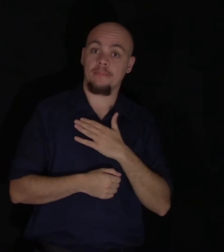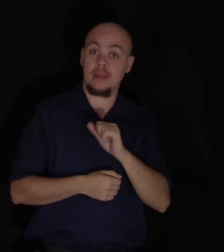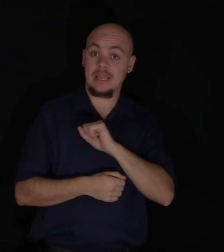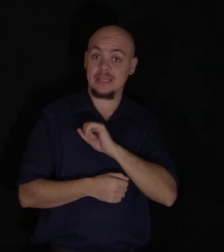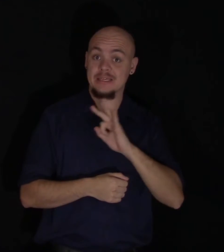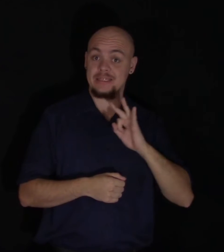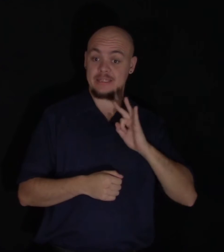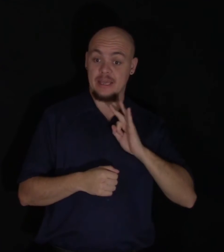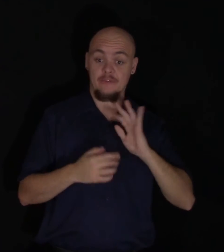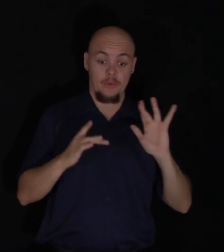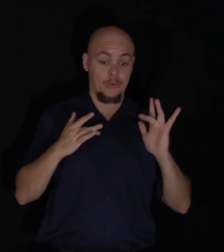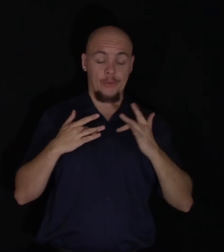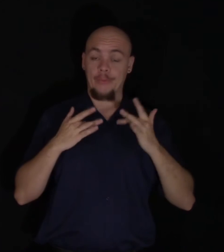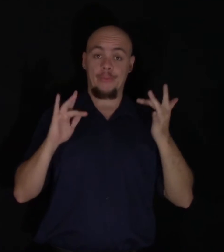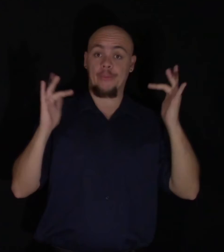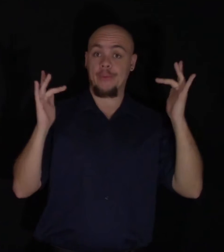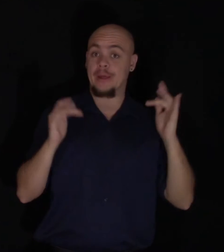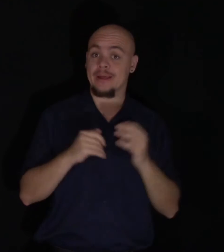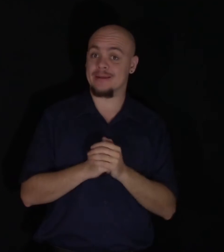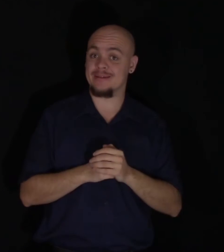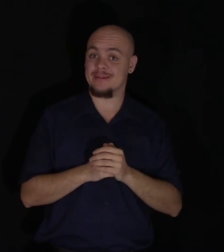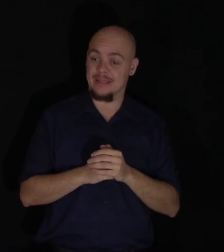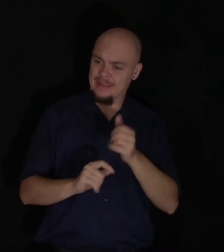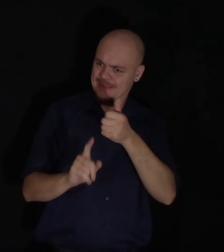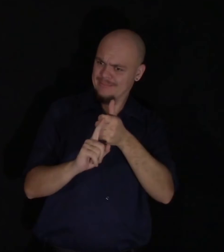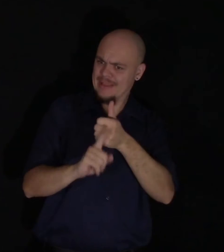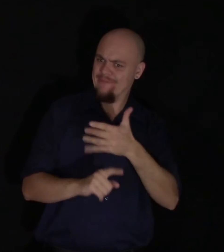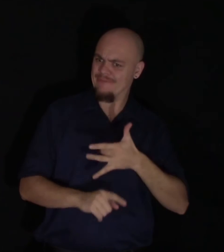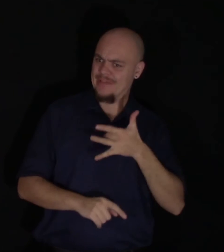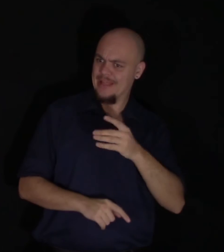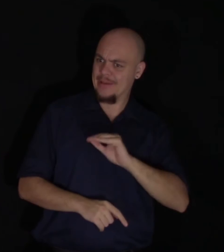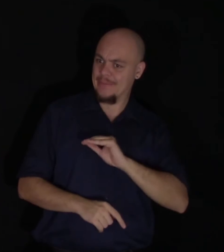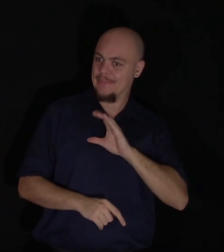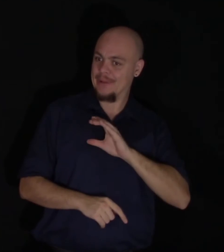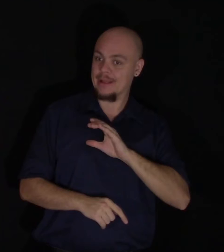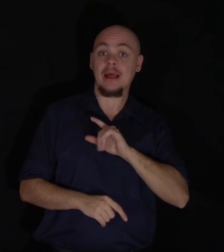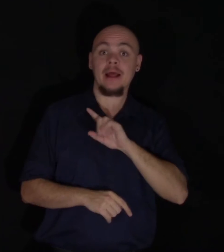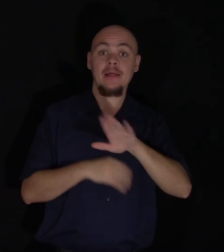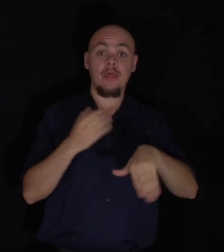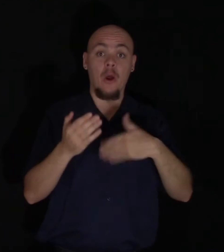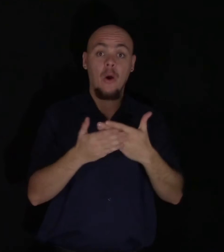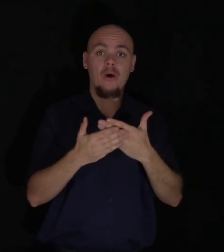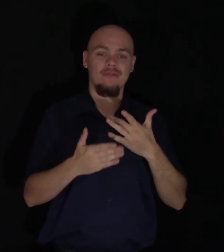being lit up. I want them feeling good about themselves and to feel as if they are contributing.